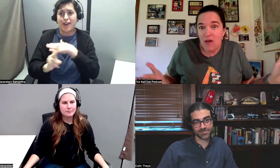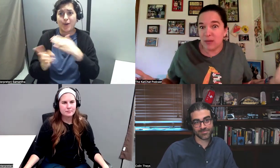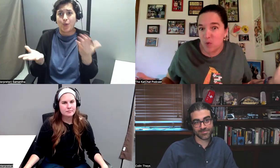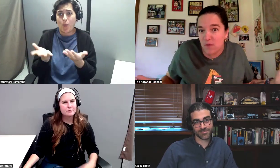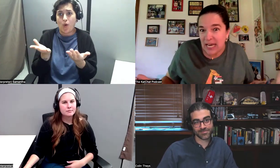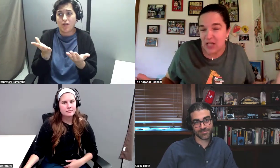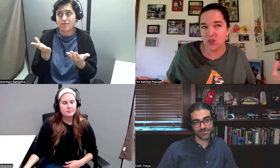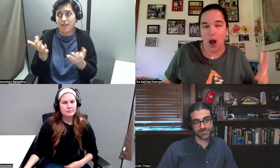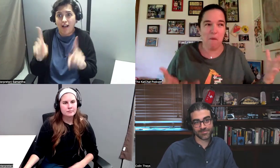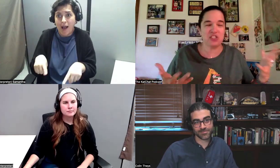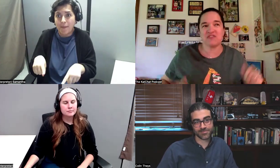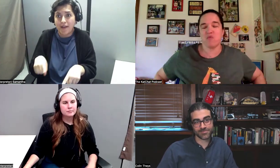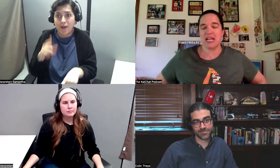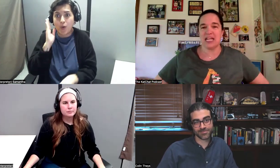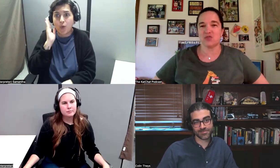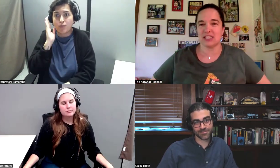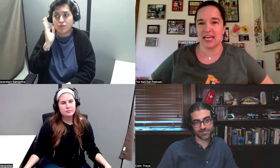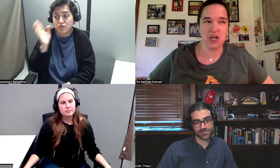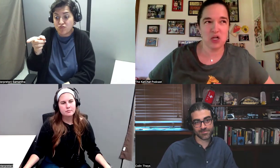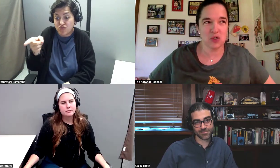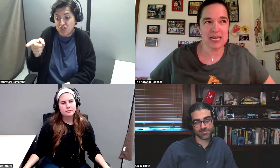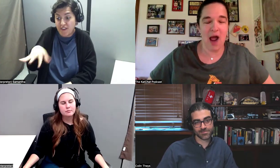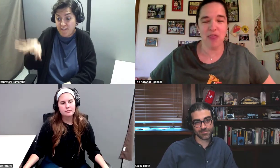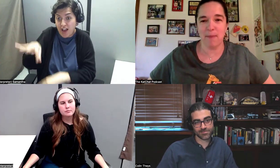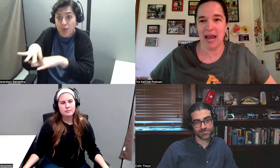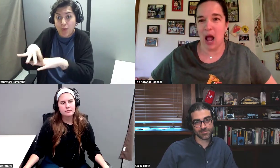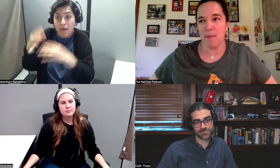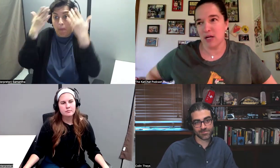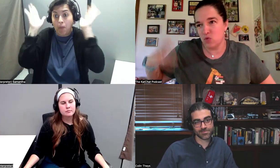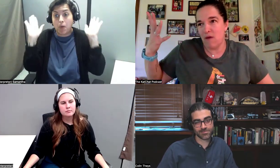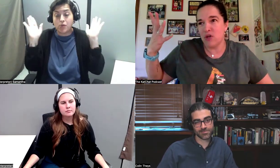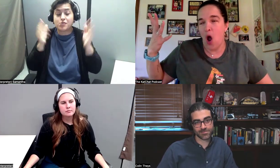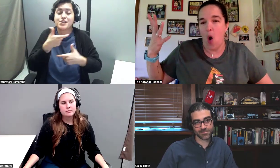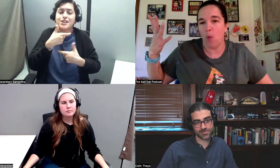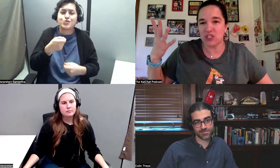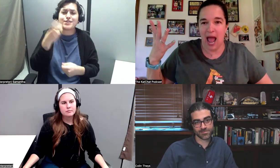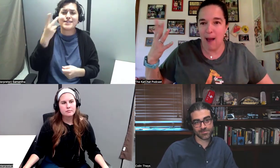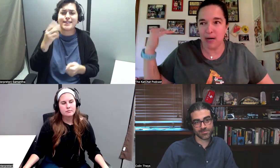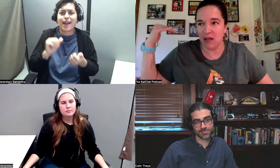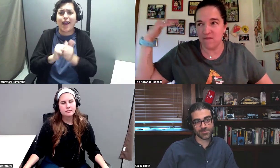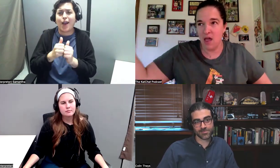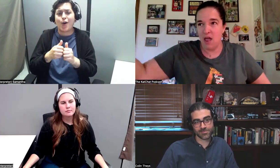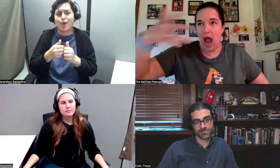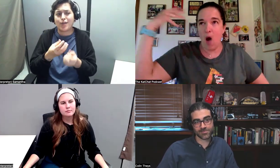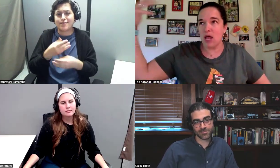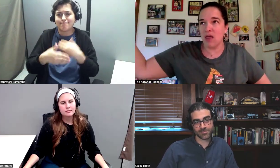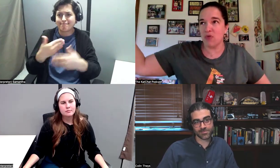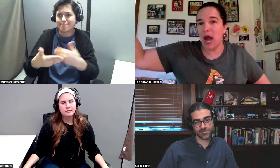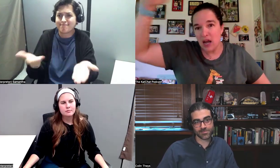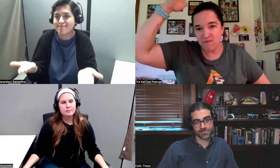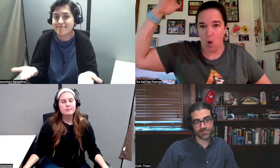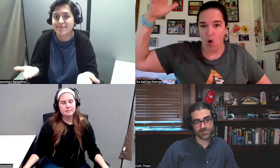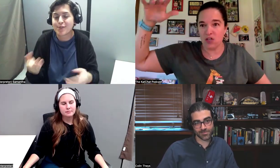it's part of the movie. Thought which is really interesting to see how that played out because you never know what could happen out